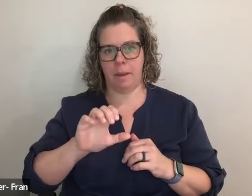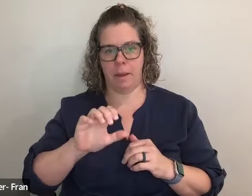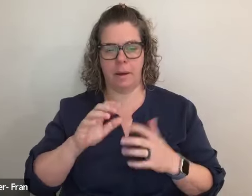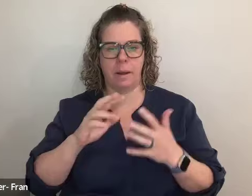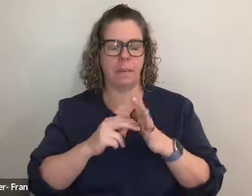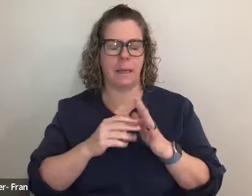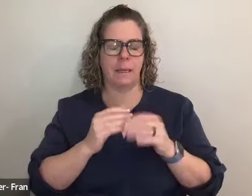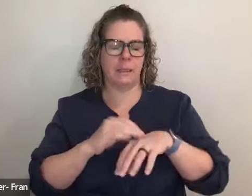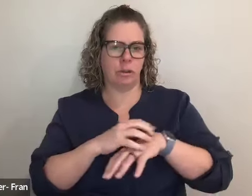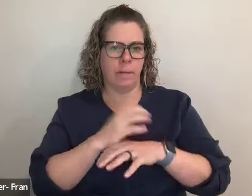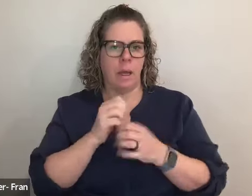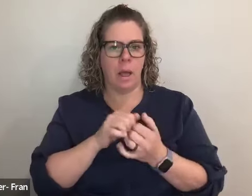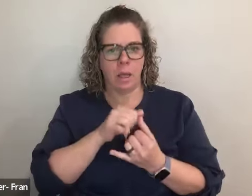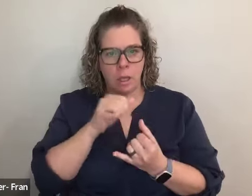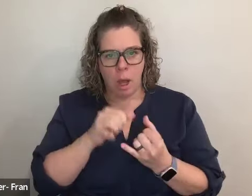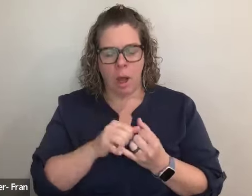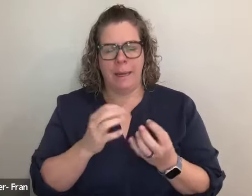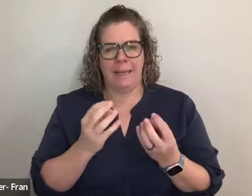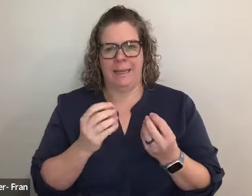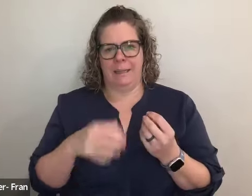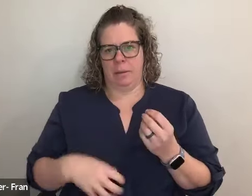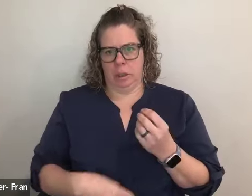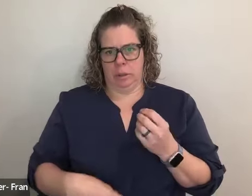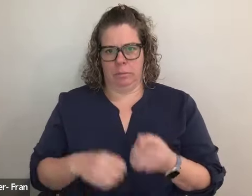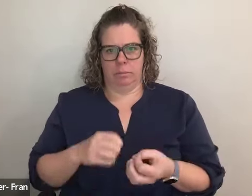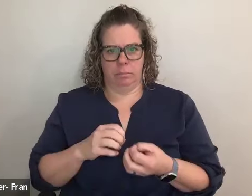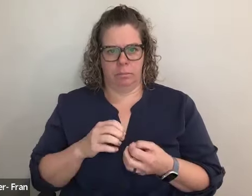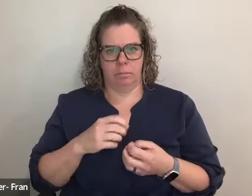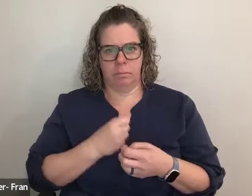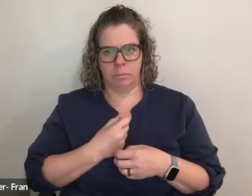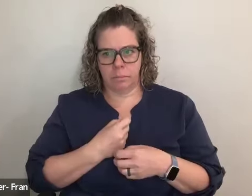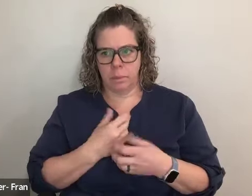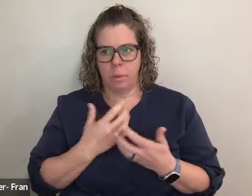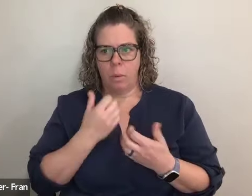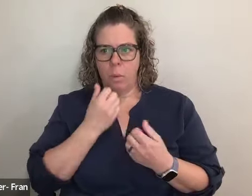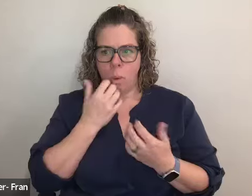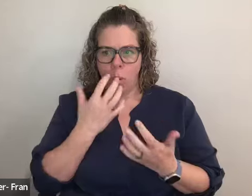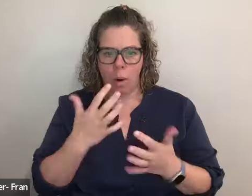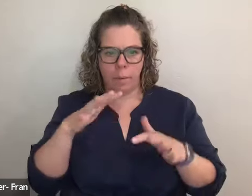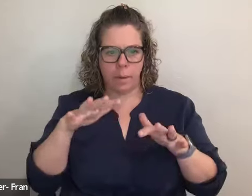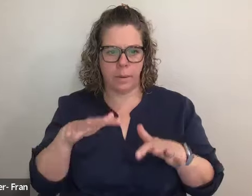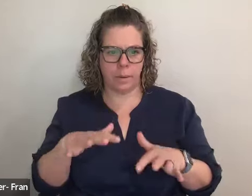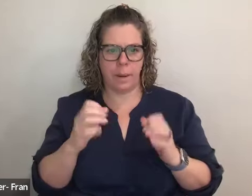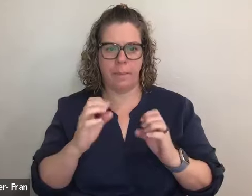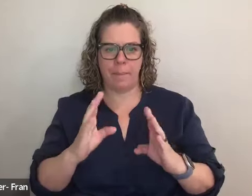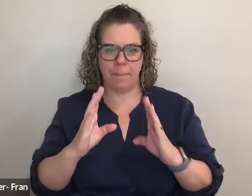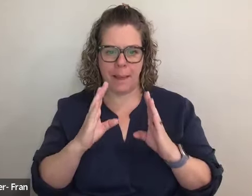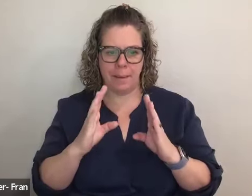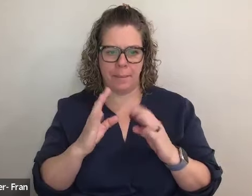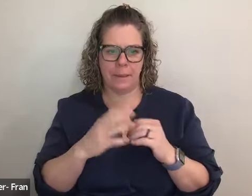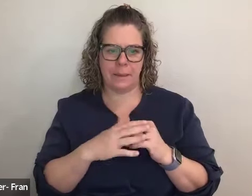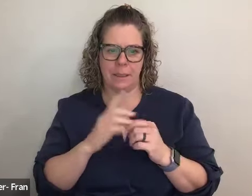trembling, tingling, yawning, stomach gurgling, burping, warm, cooling down. Paying attention to